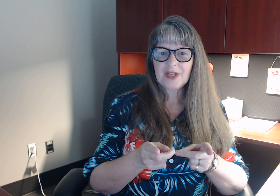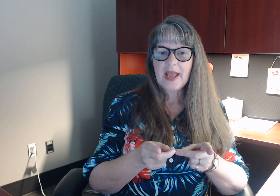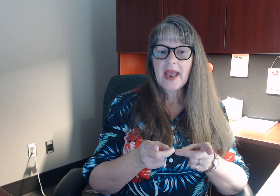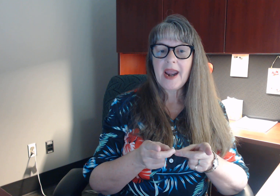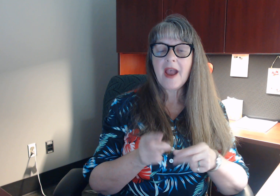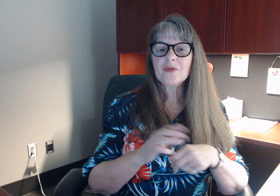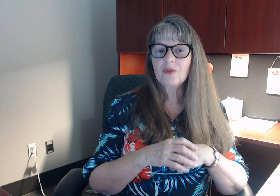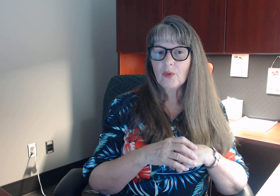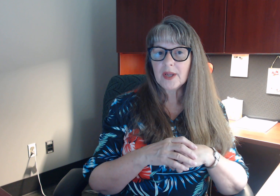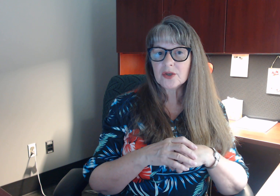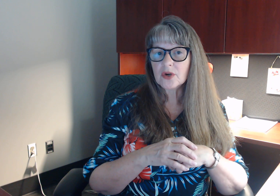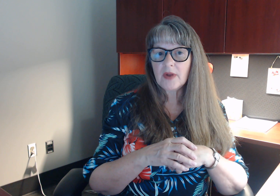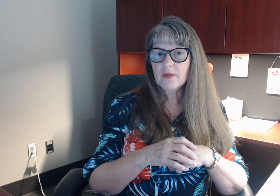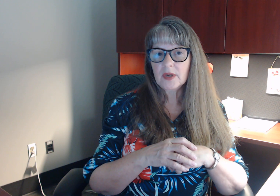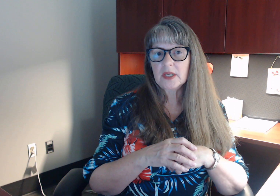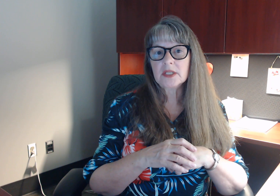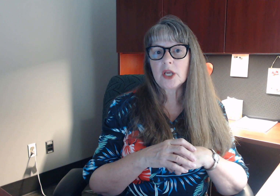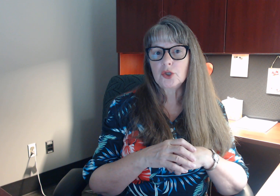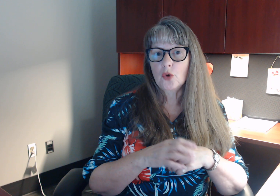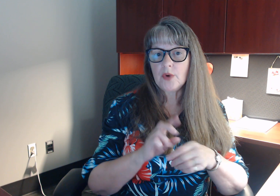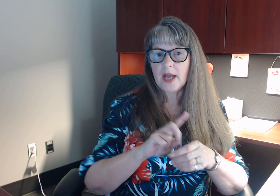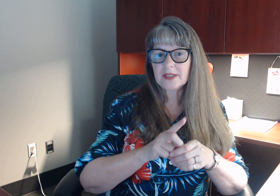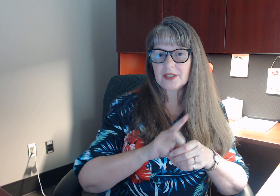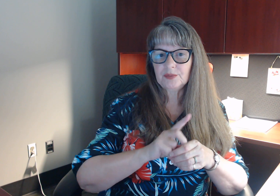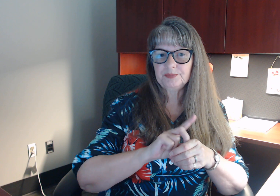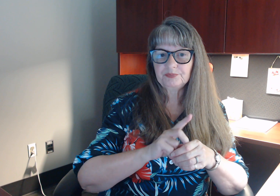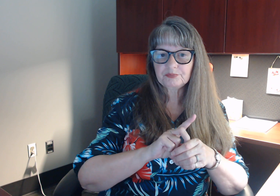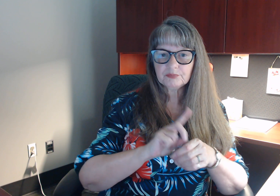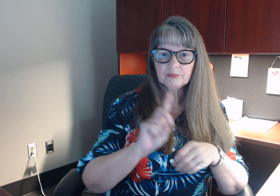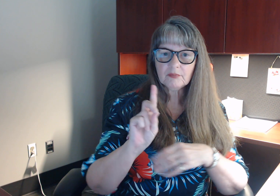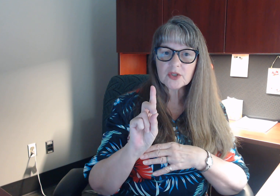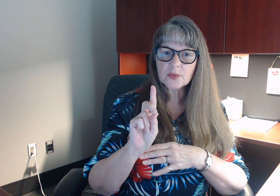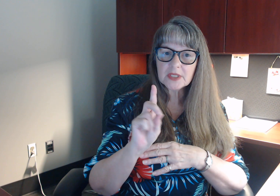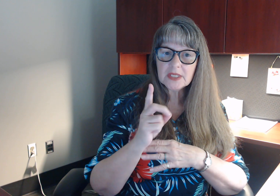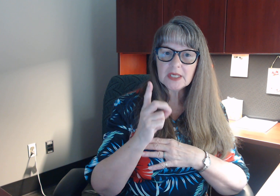And I have a friend, her favorite is donuts. So it's a D,